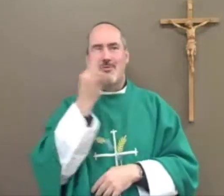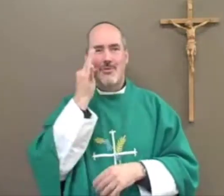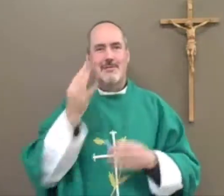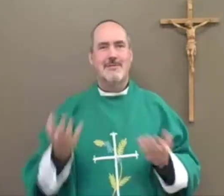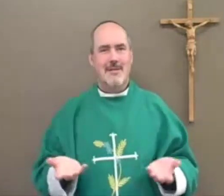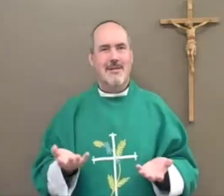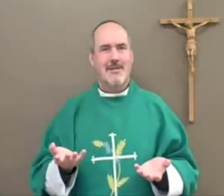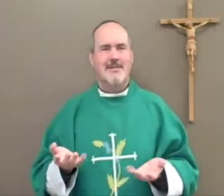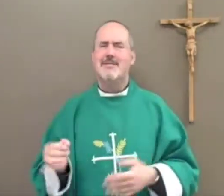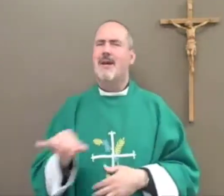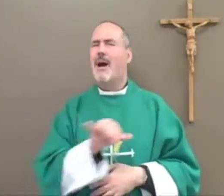Eucharist.